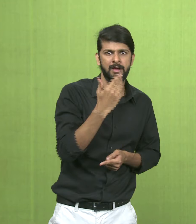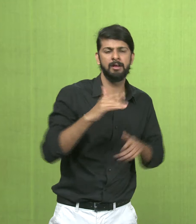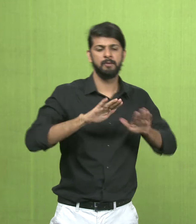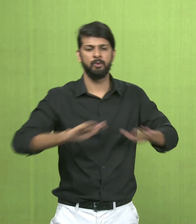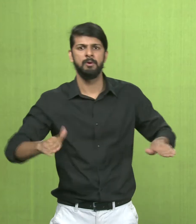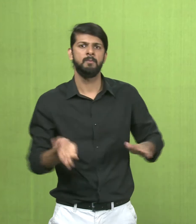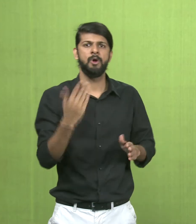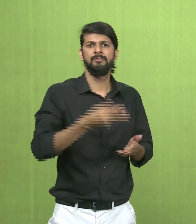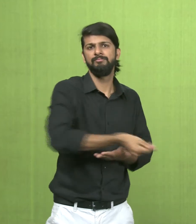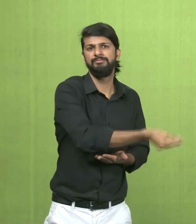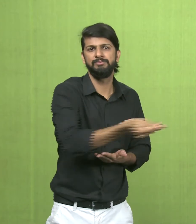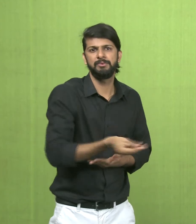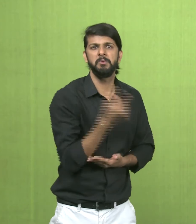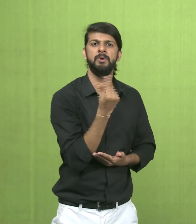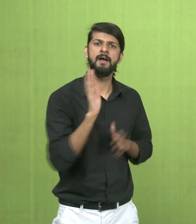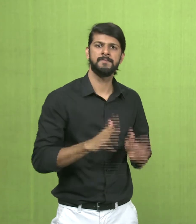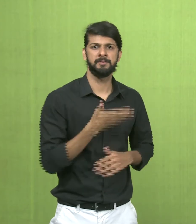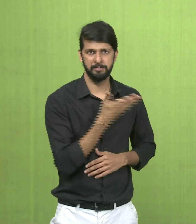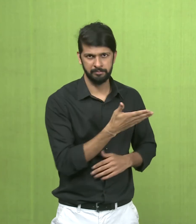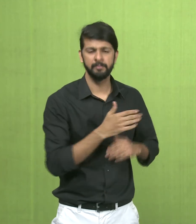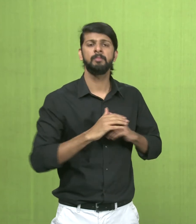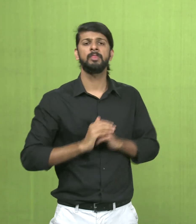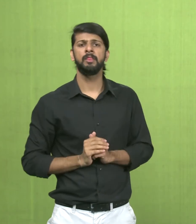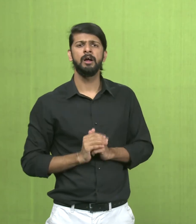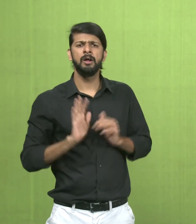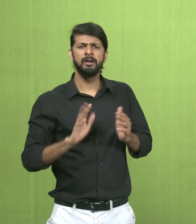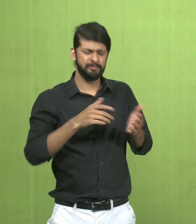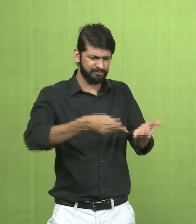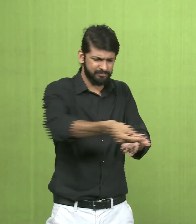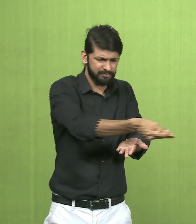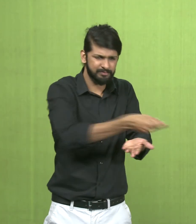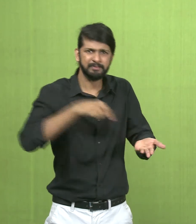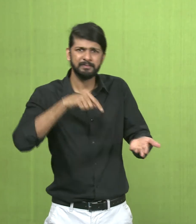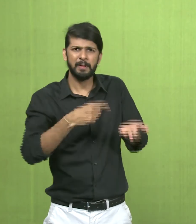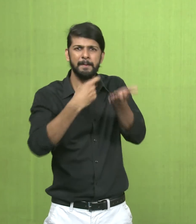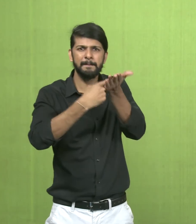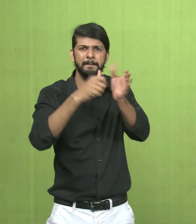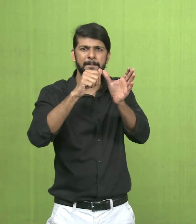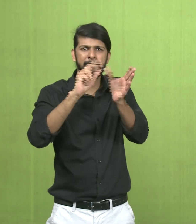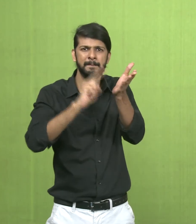Men have not been seen practicing these kind of design making.